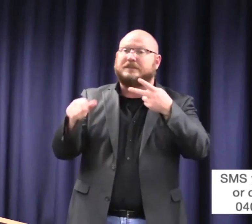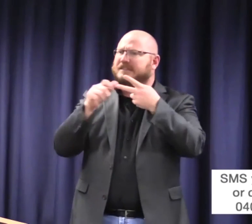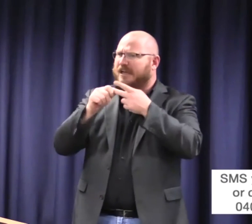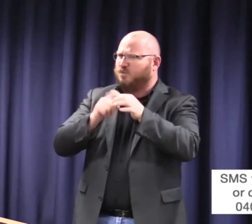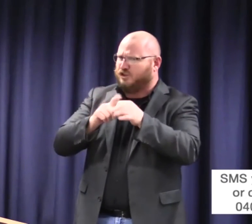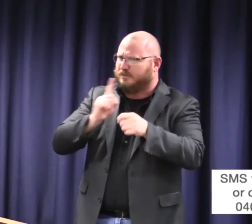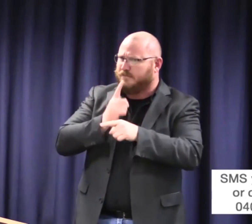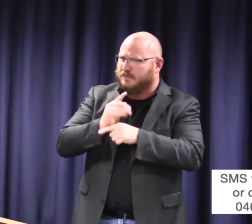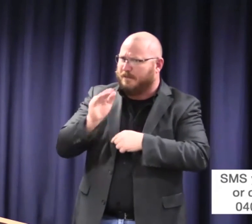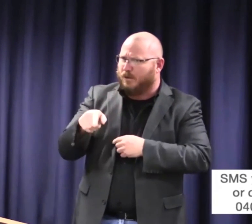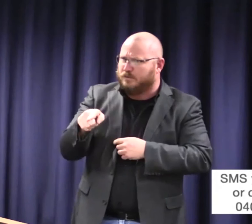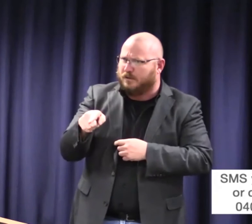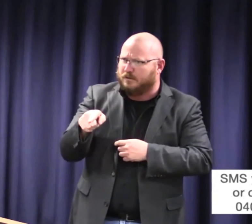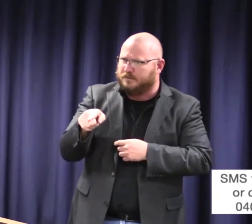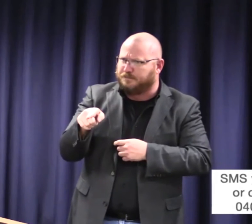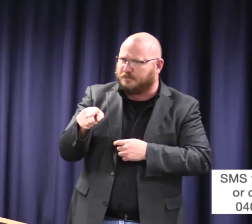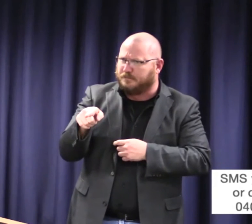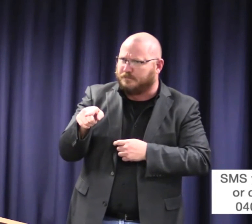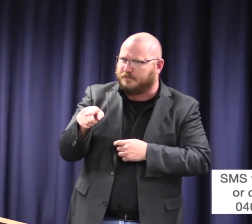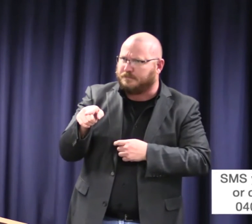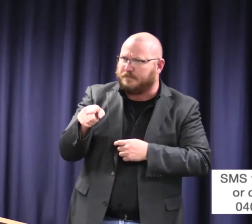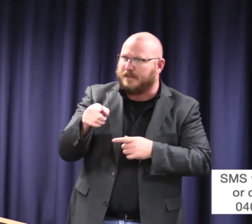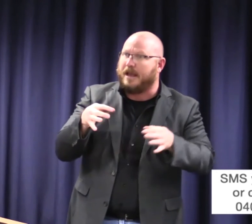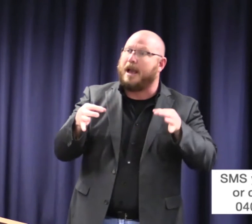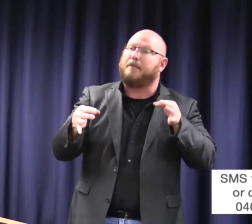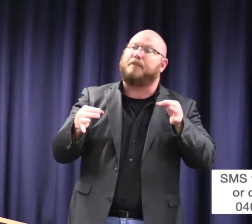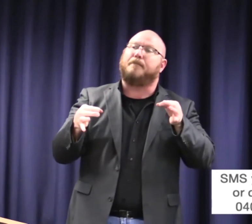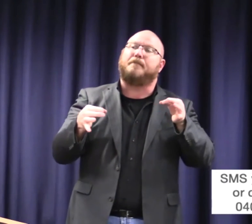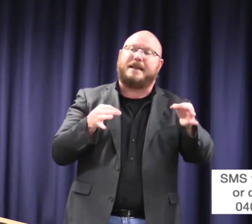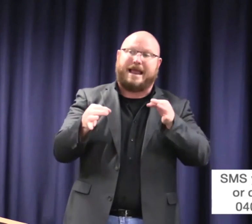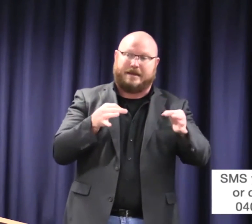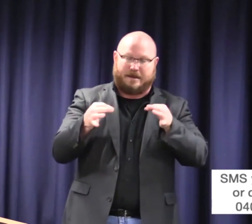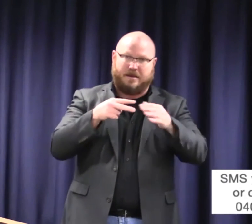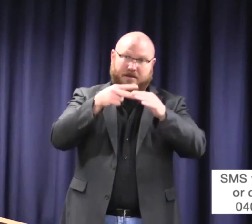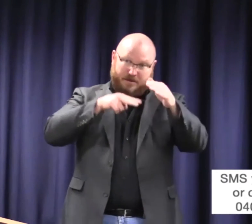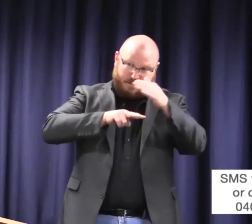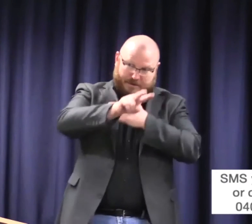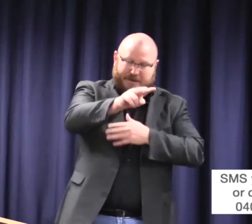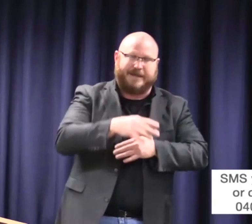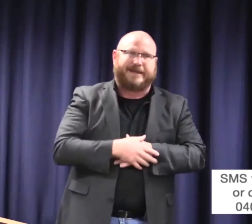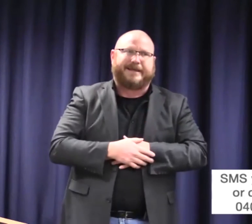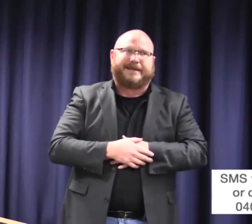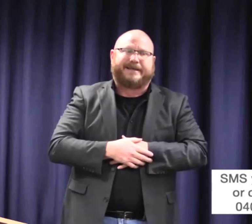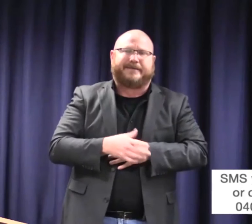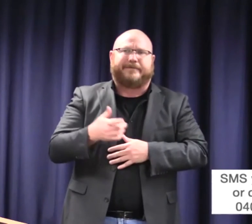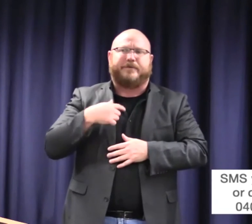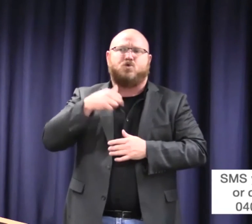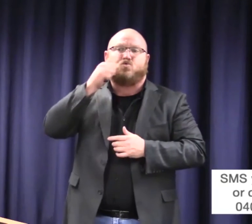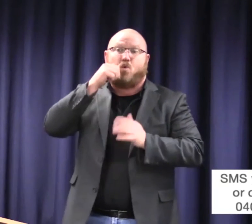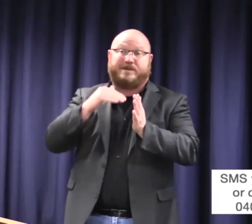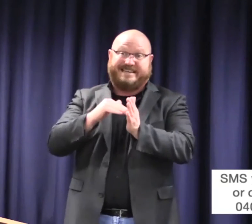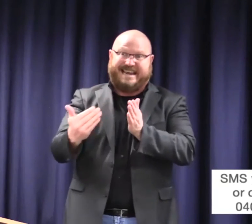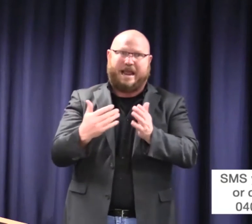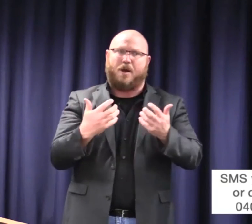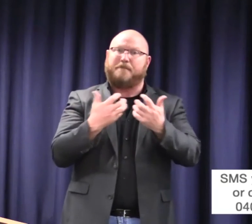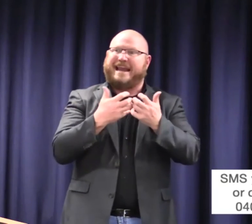desire. Whereas medical services, that's something that's essential. Very different. Now, your second question was about forecasting how